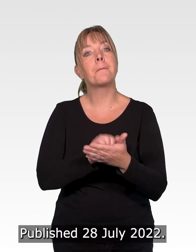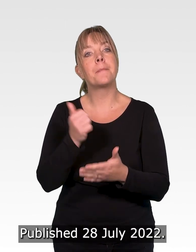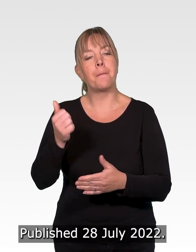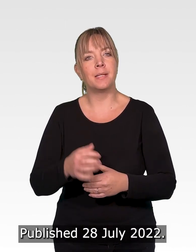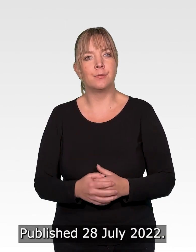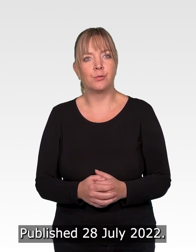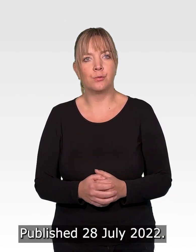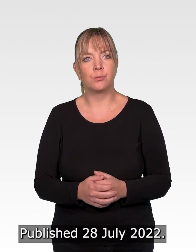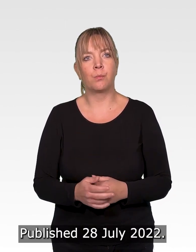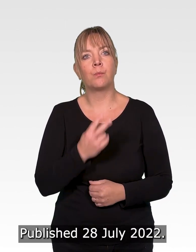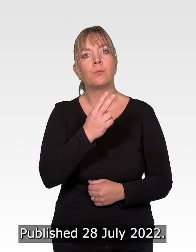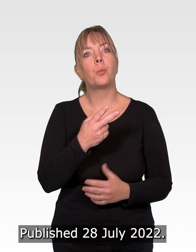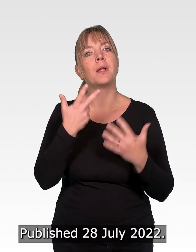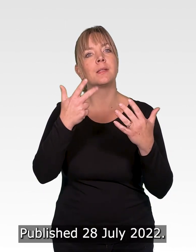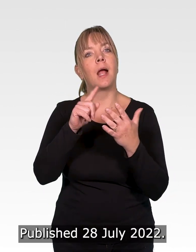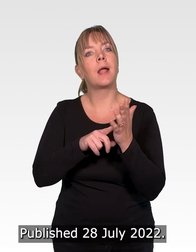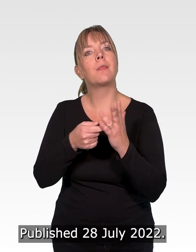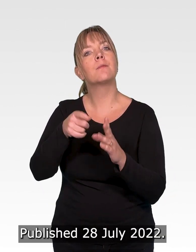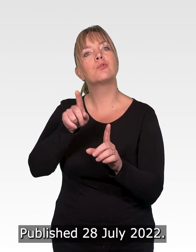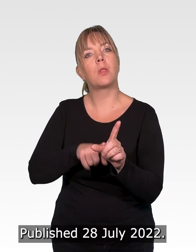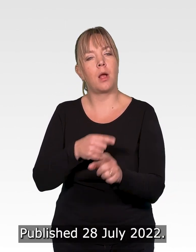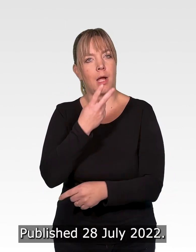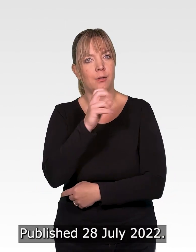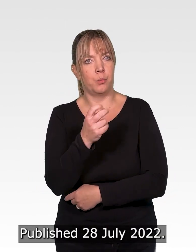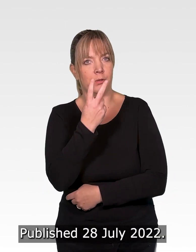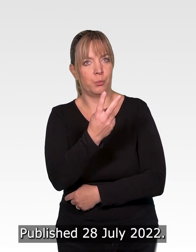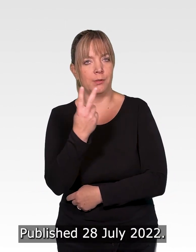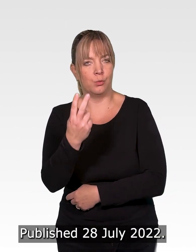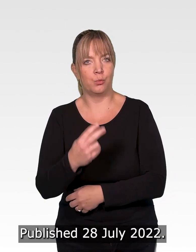Published the 28th of July, 2022.